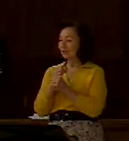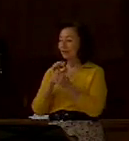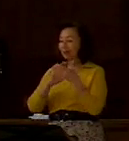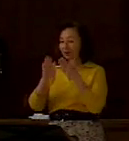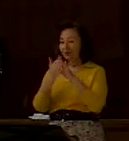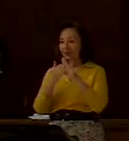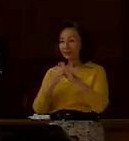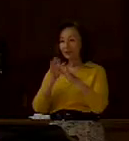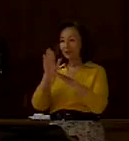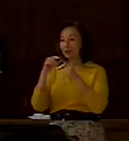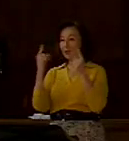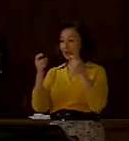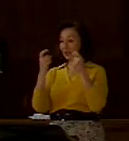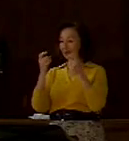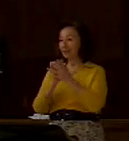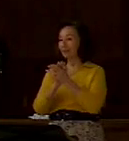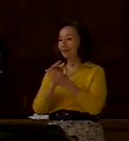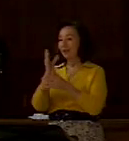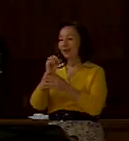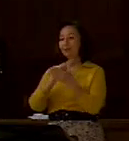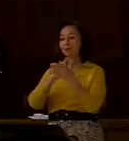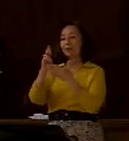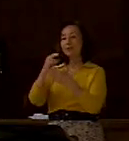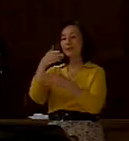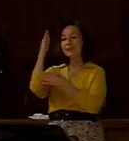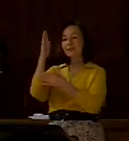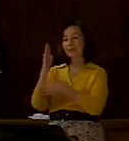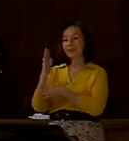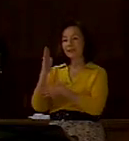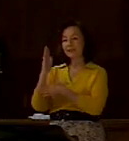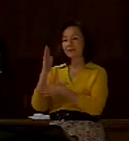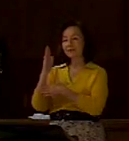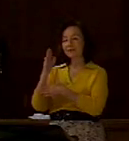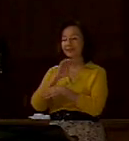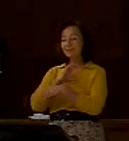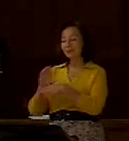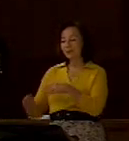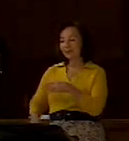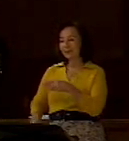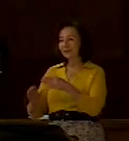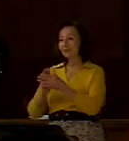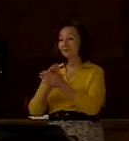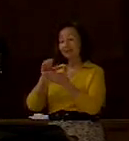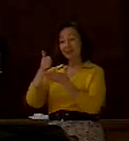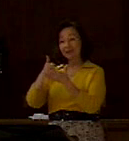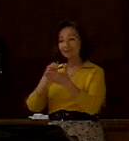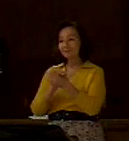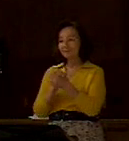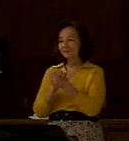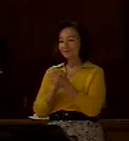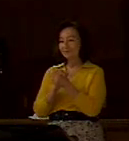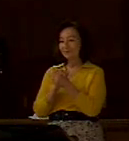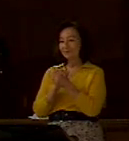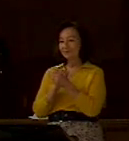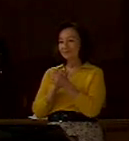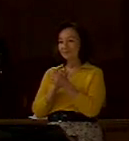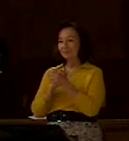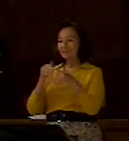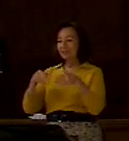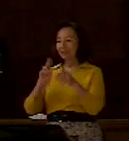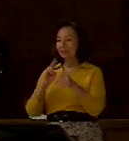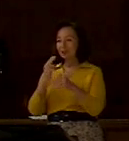forgiveness of your sins and the righteousness of God in Christ. Amen. Let us